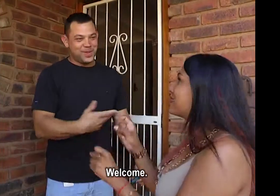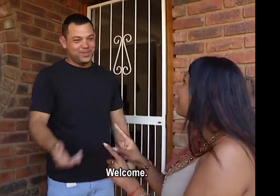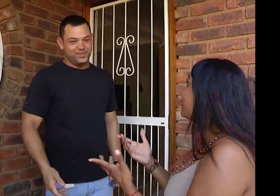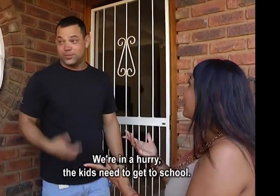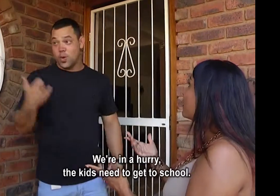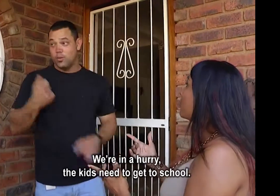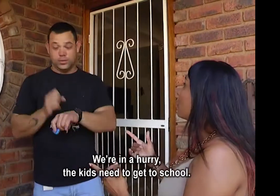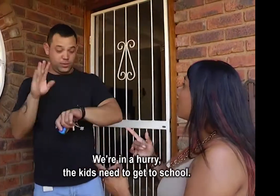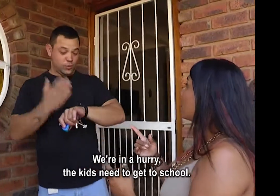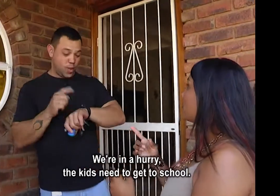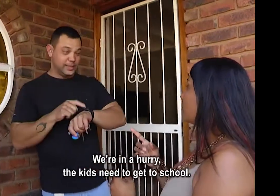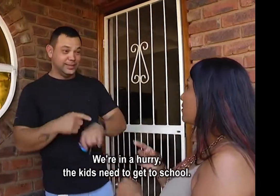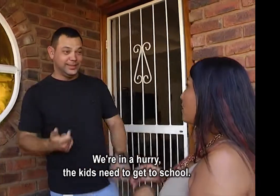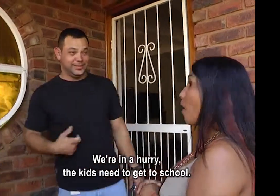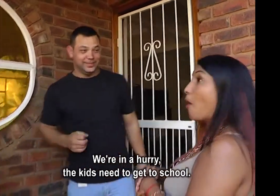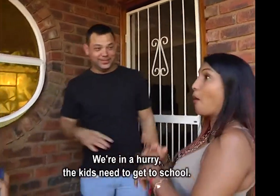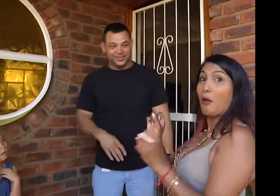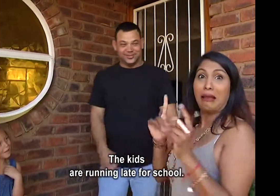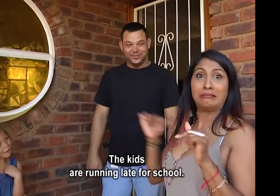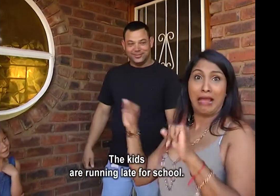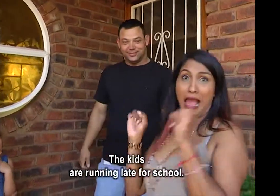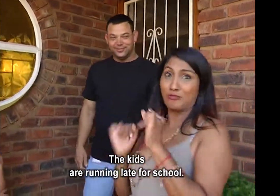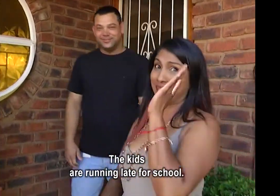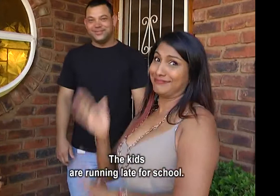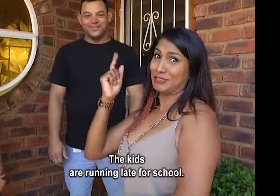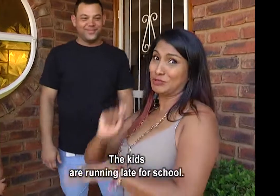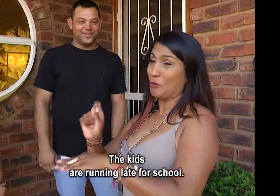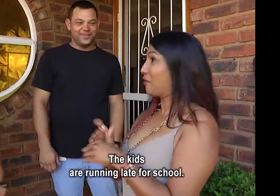Welcome. We're in a hurry. The kids need to get to school. The kids are running late for school.